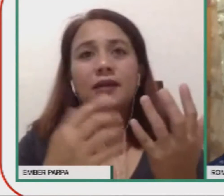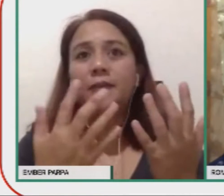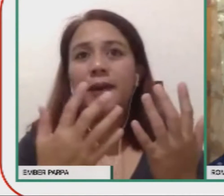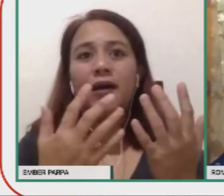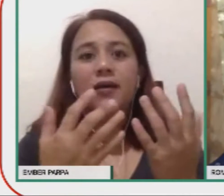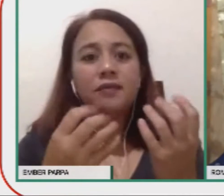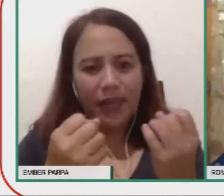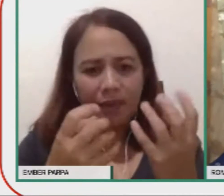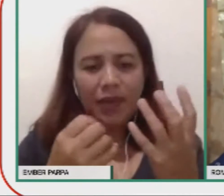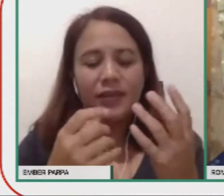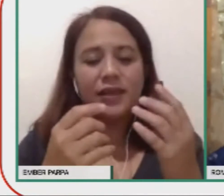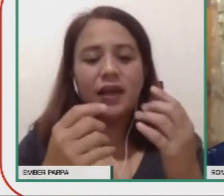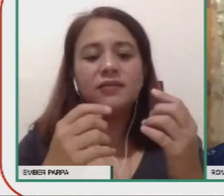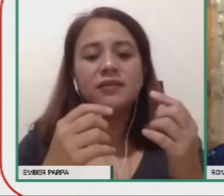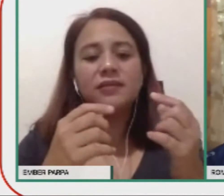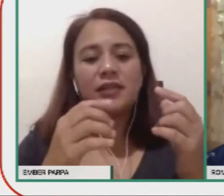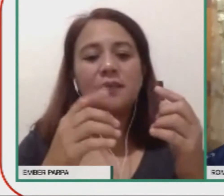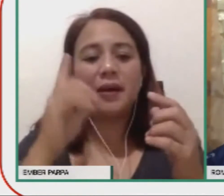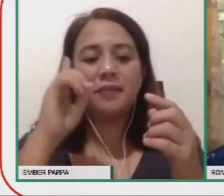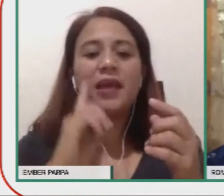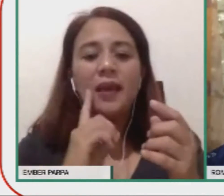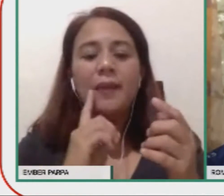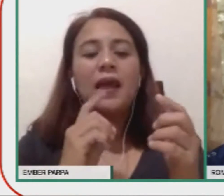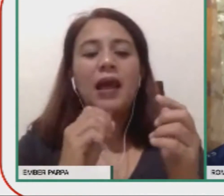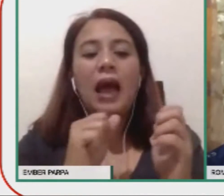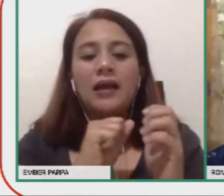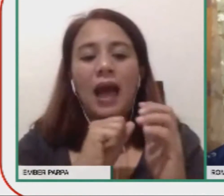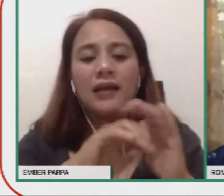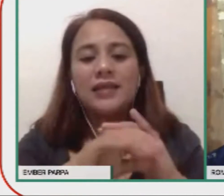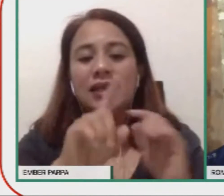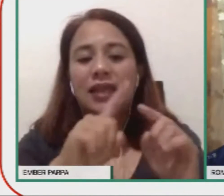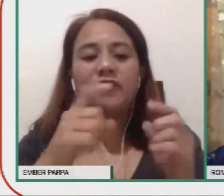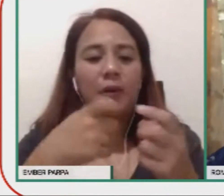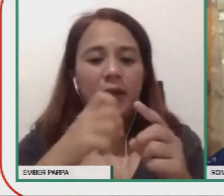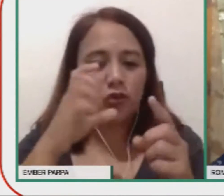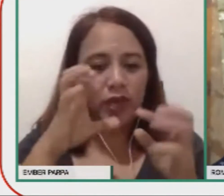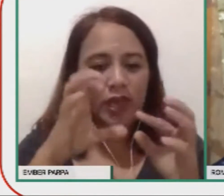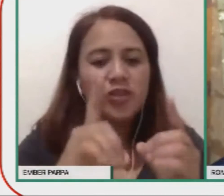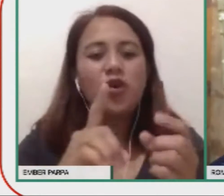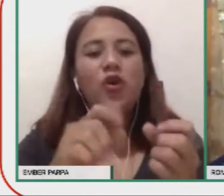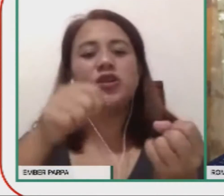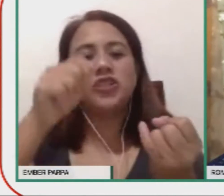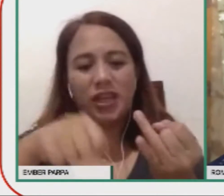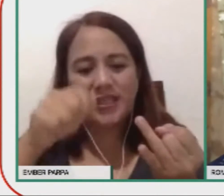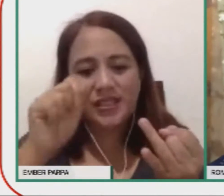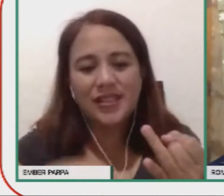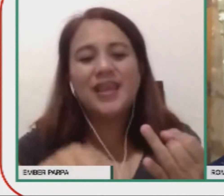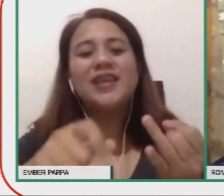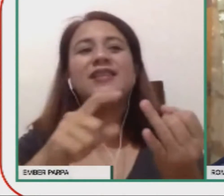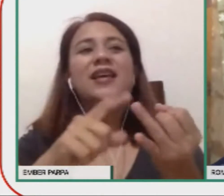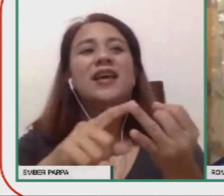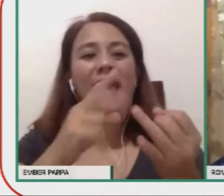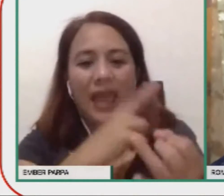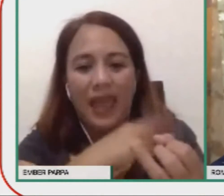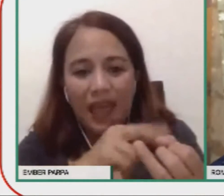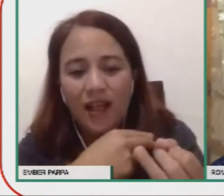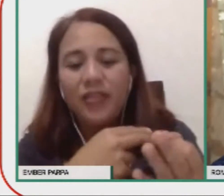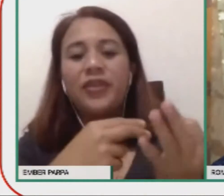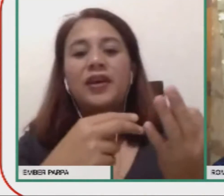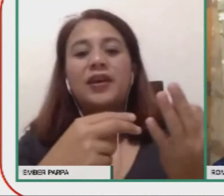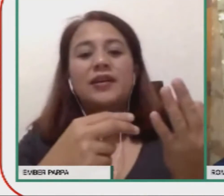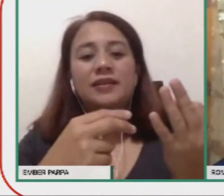Ano pa? Marami kasi ang sa mga bingi, ang access sa lahat from education, justice,